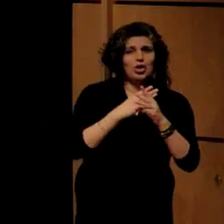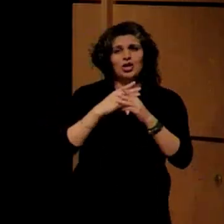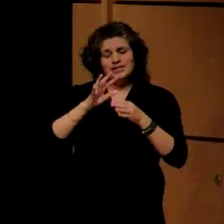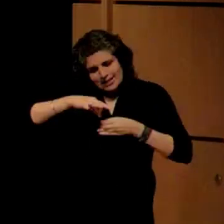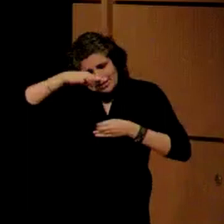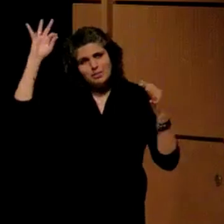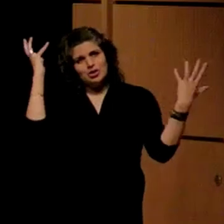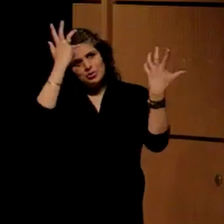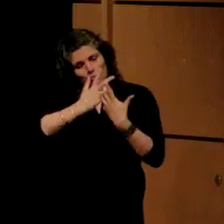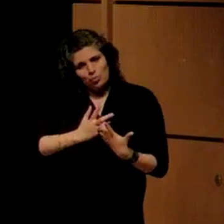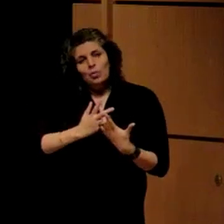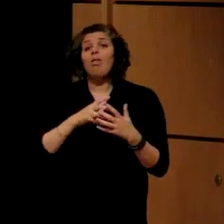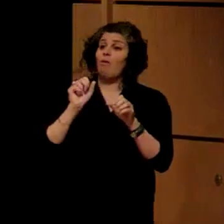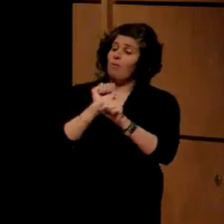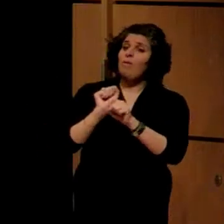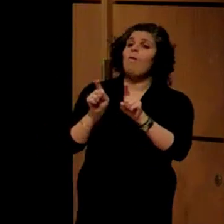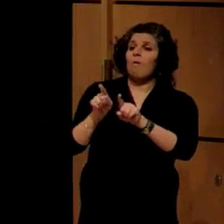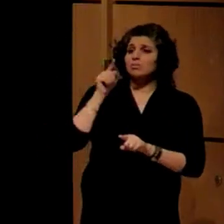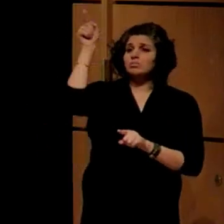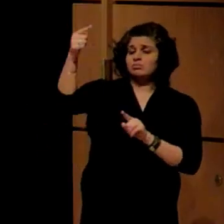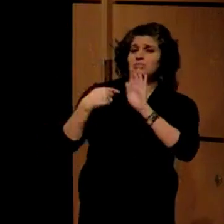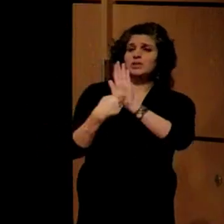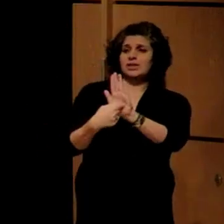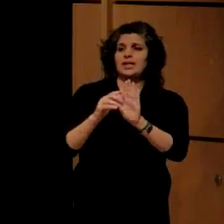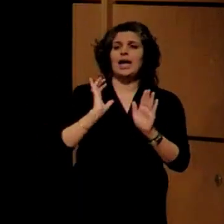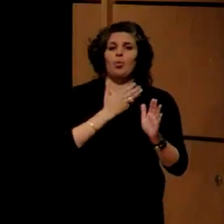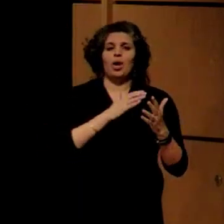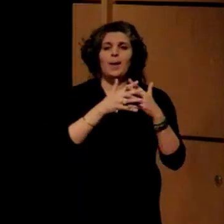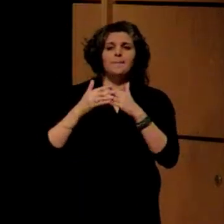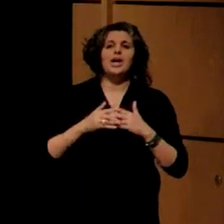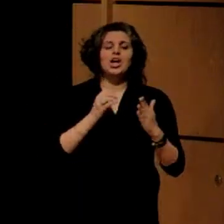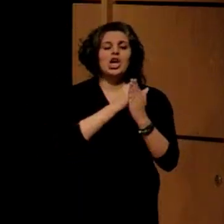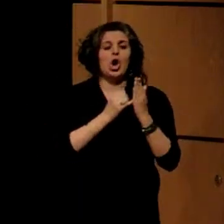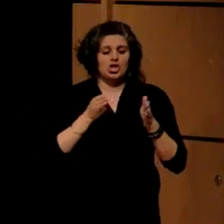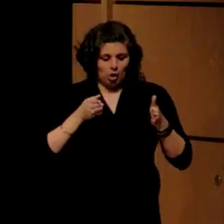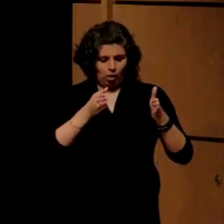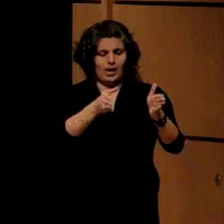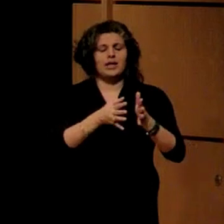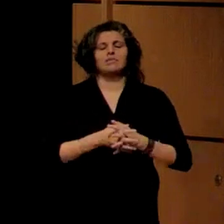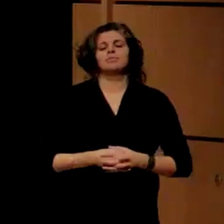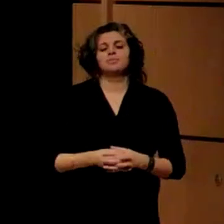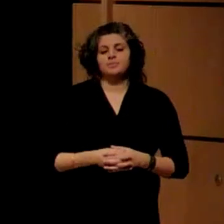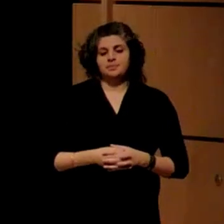spiritual. This work is also on view now in our American art hallway.